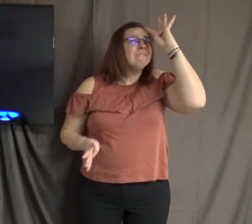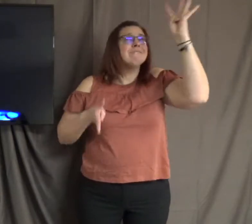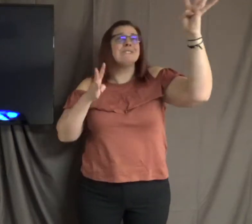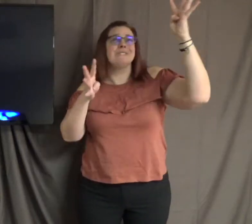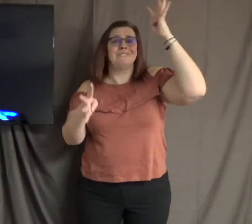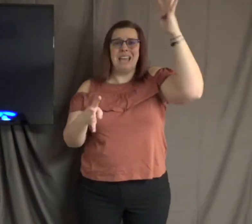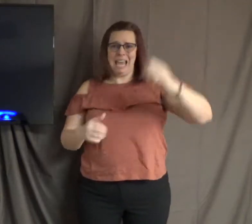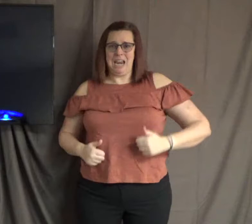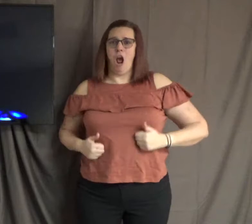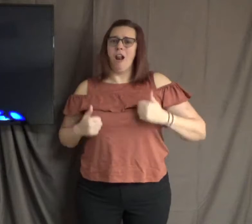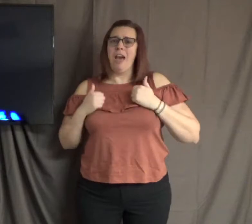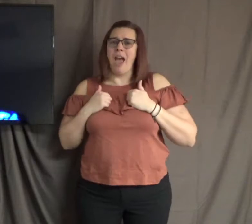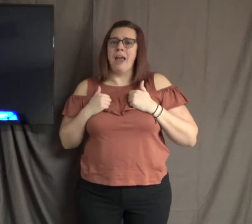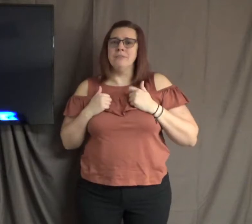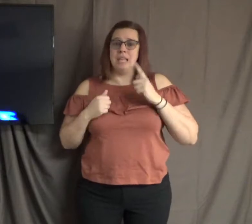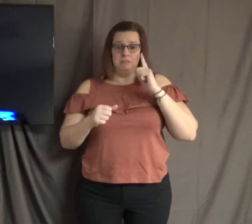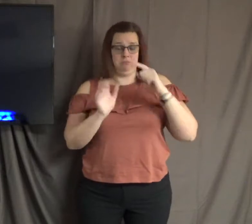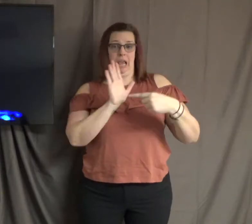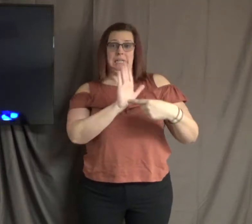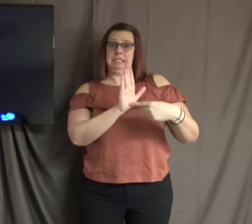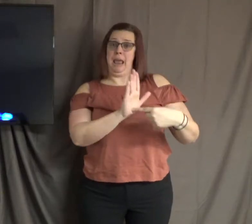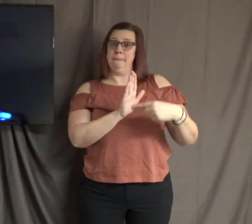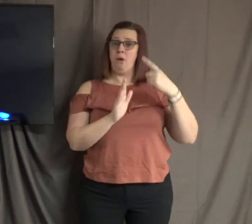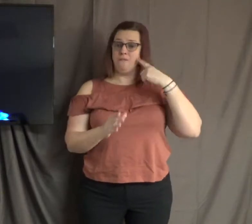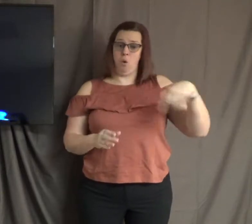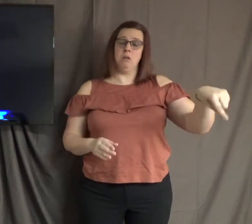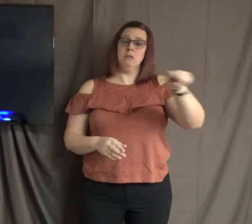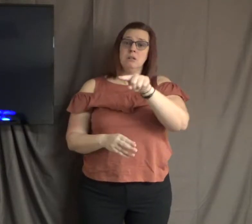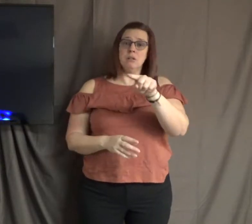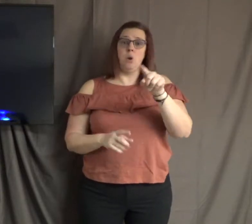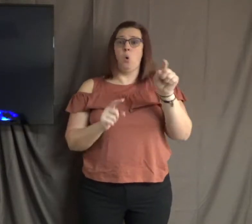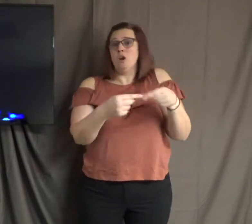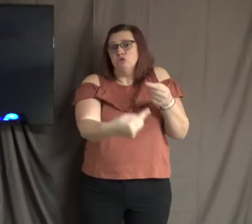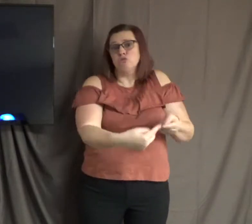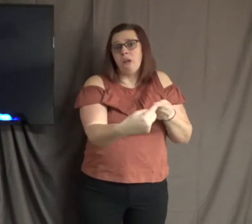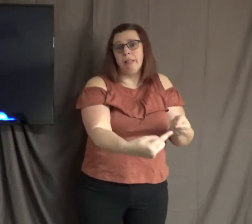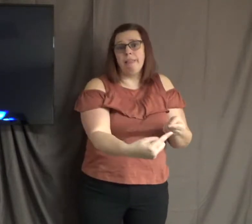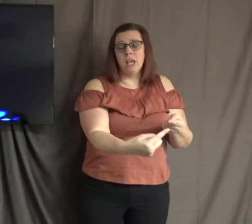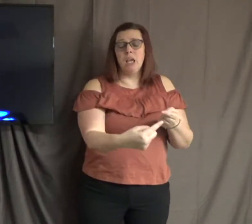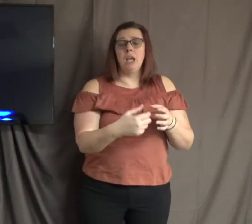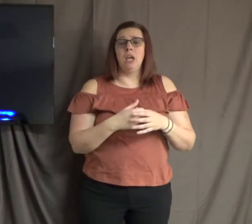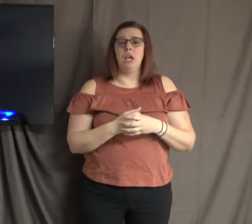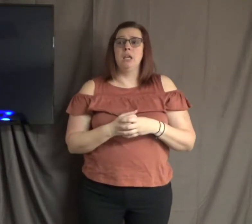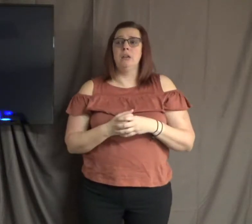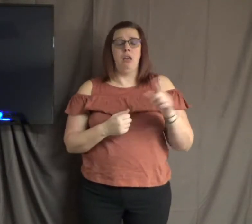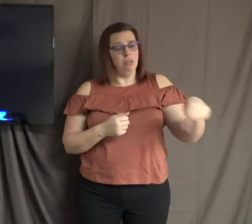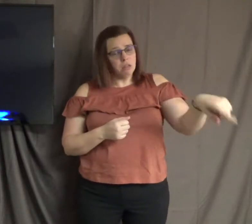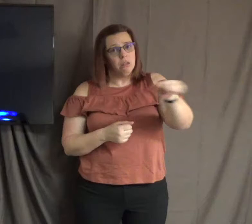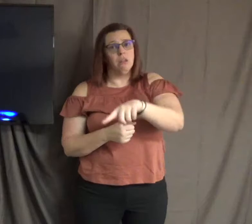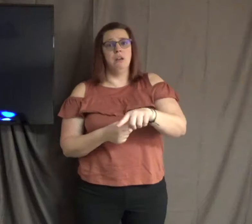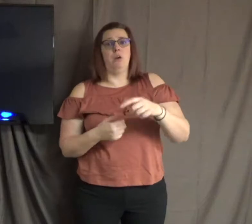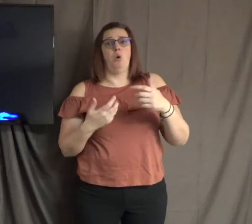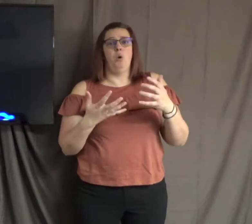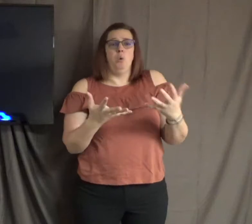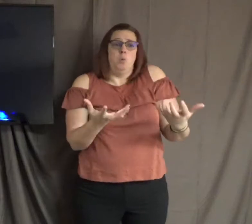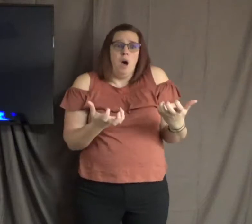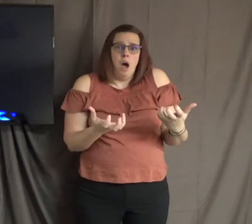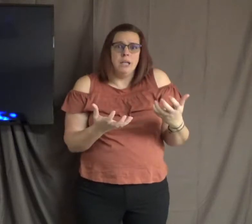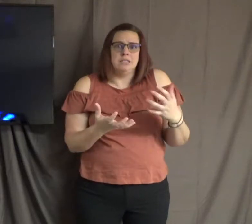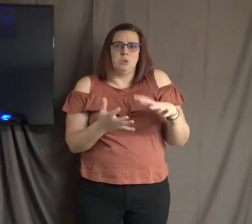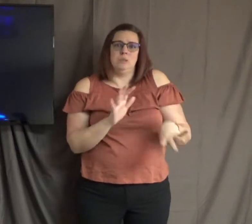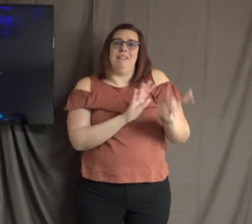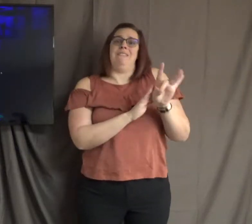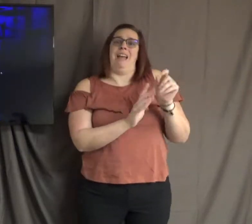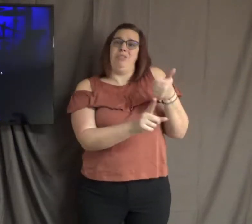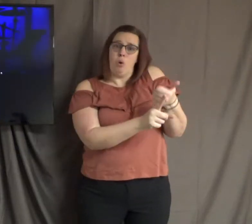an example for those whom we love who may be struggling to rediscover their own spiritual narrative, their